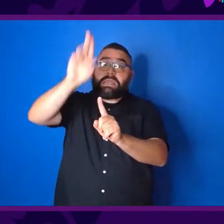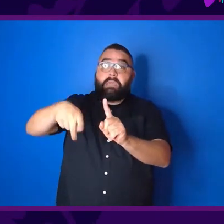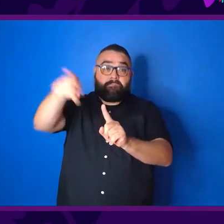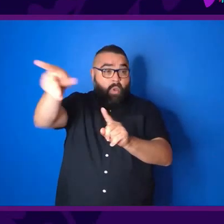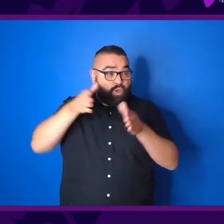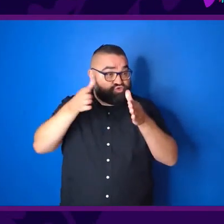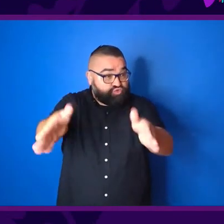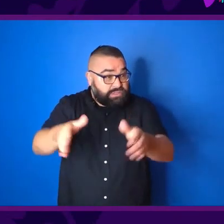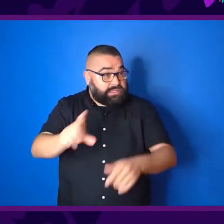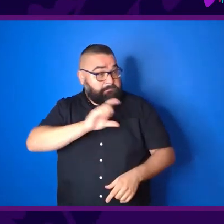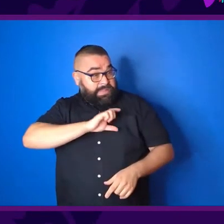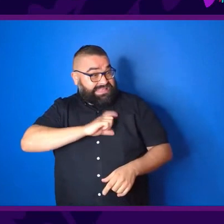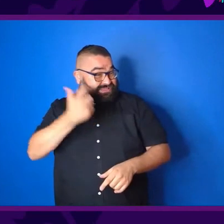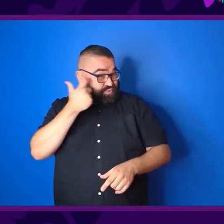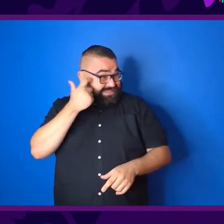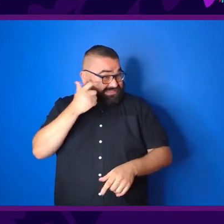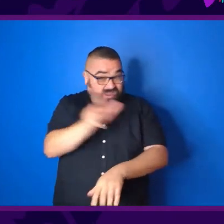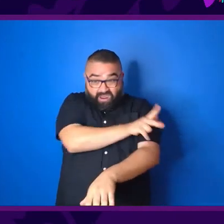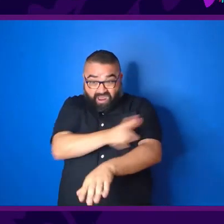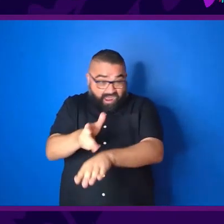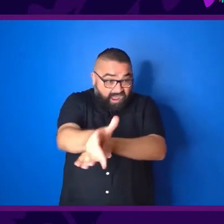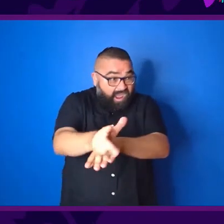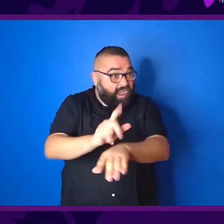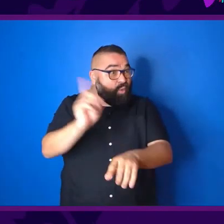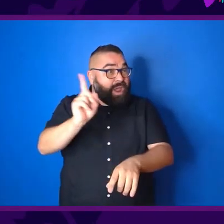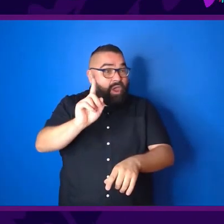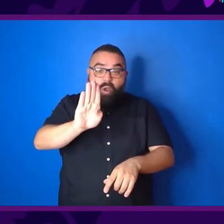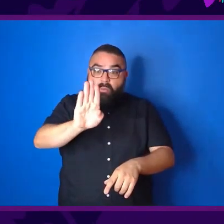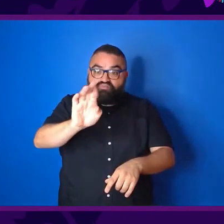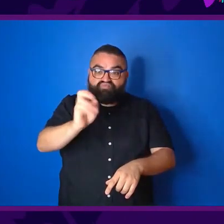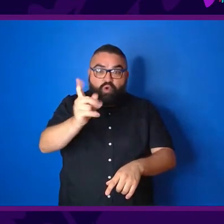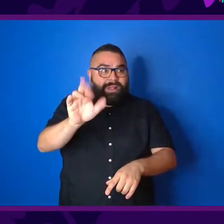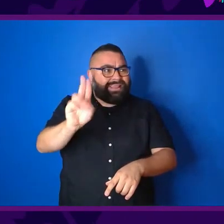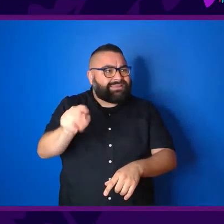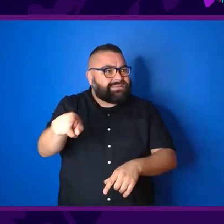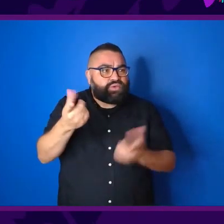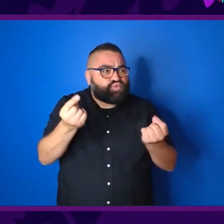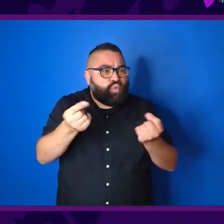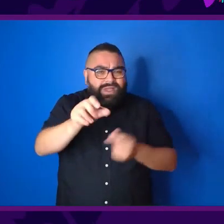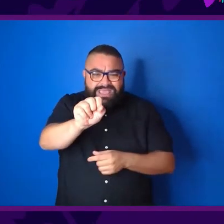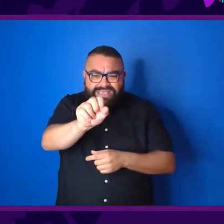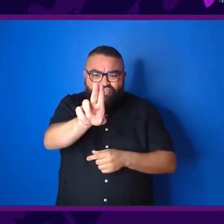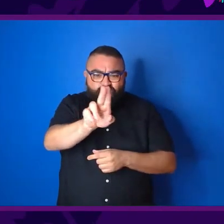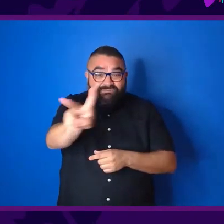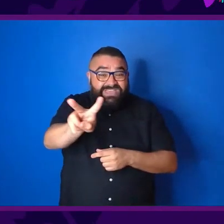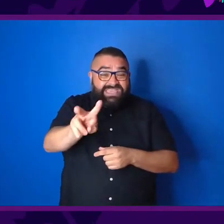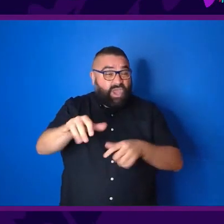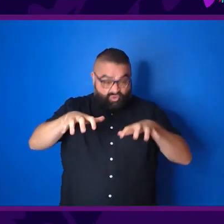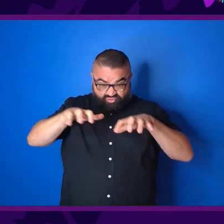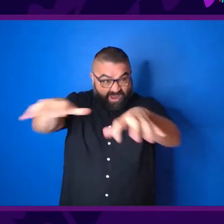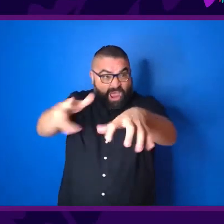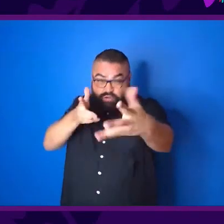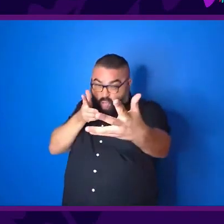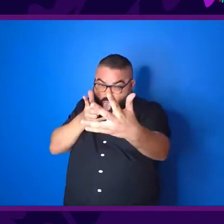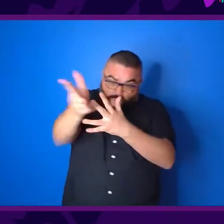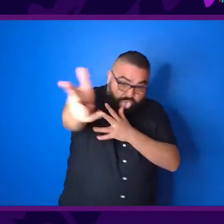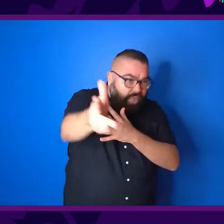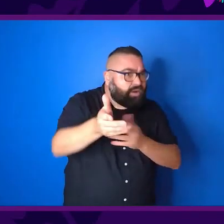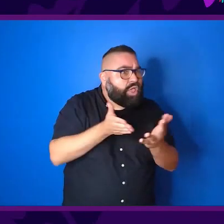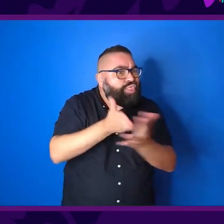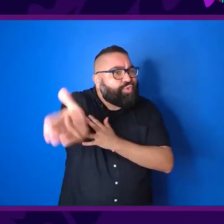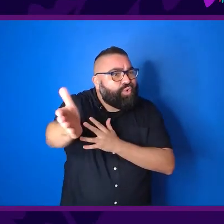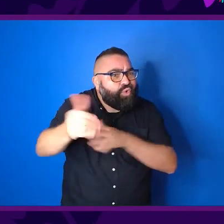drove in Brooklyn his SUV through the crowd. He drove through the